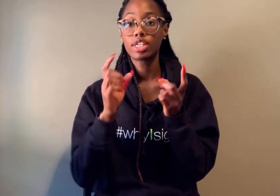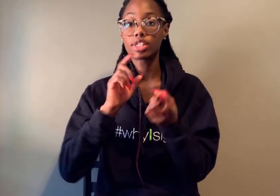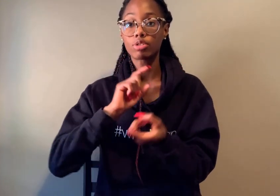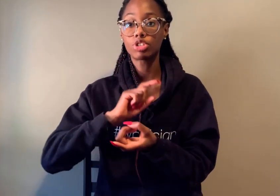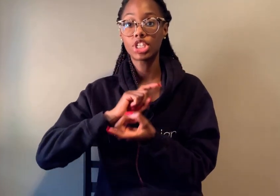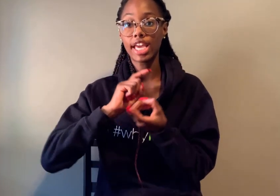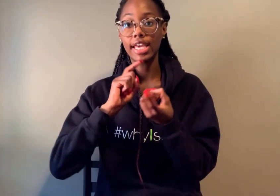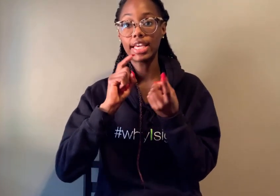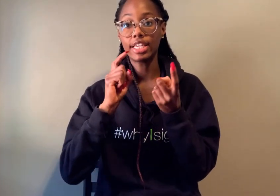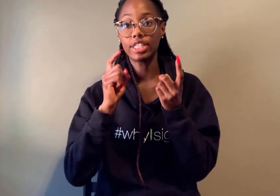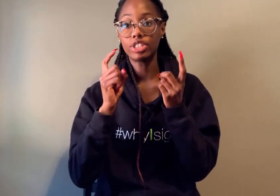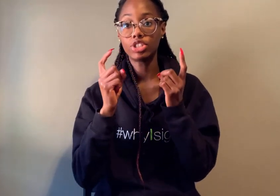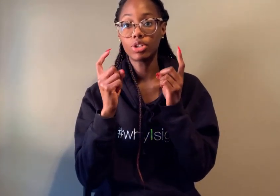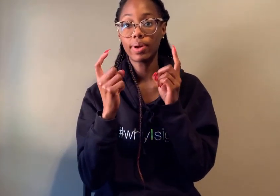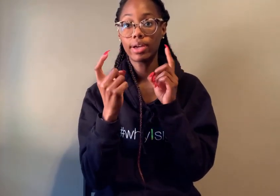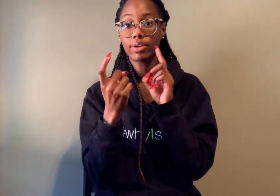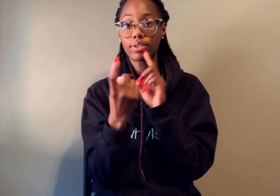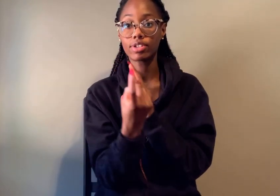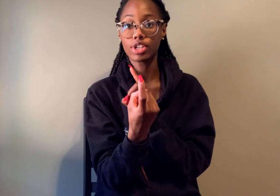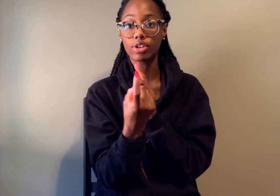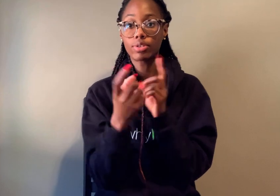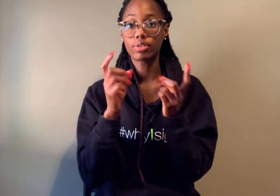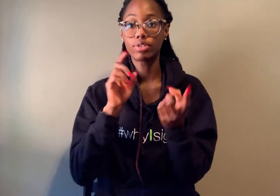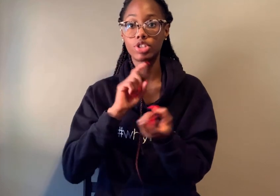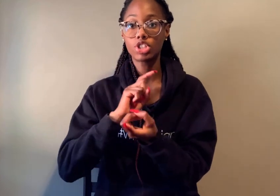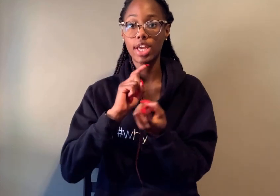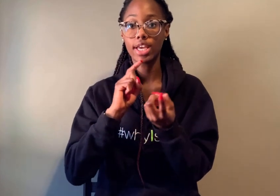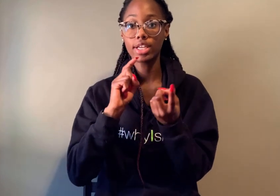So change it around. Circle. Change.